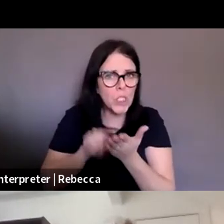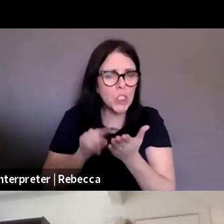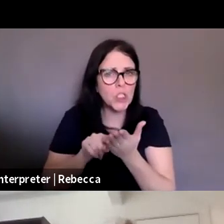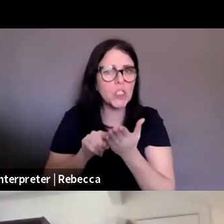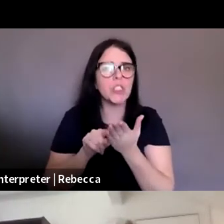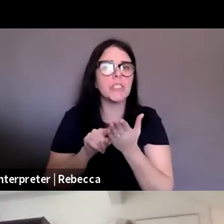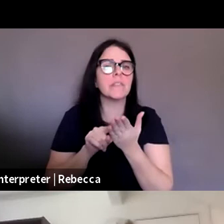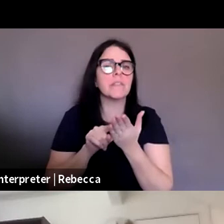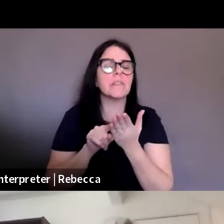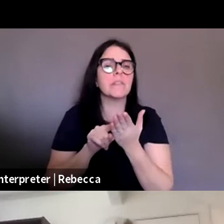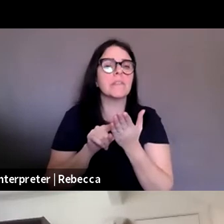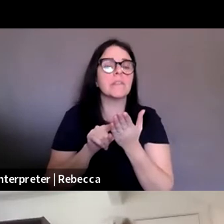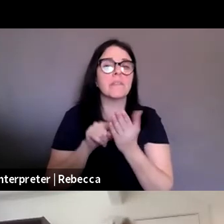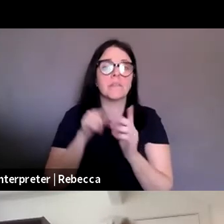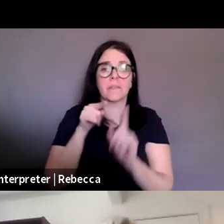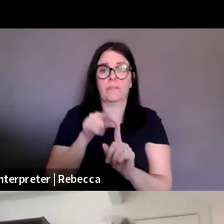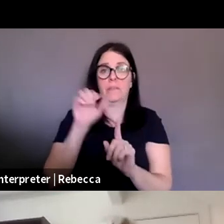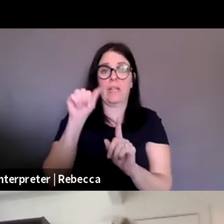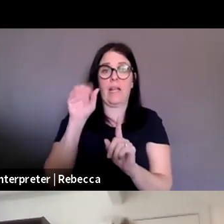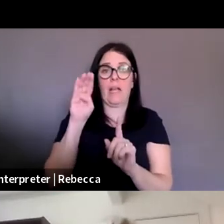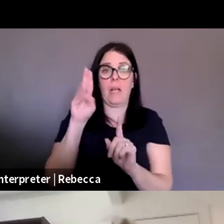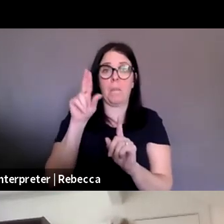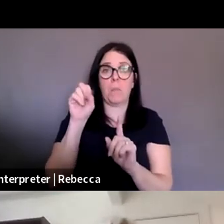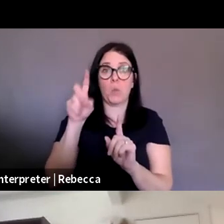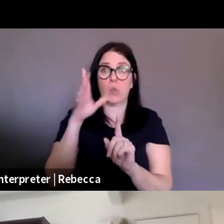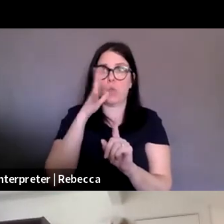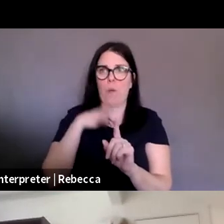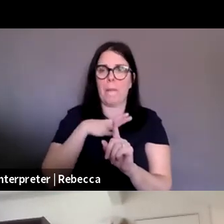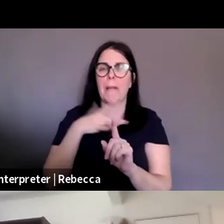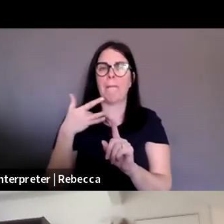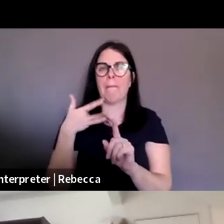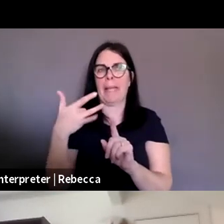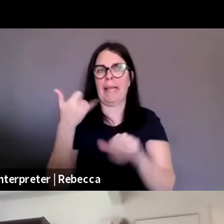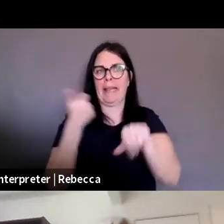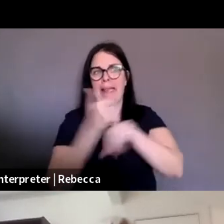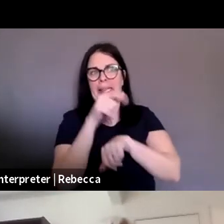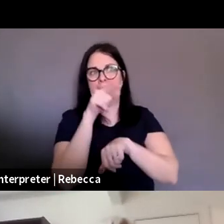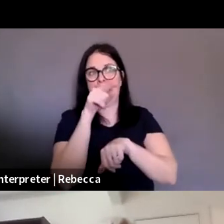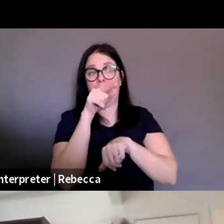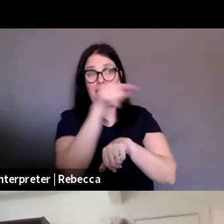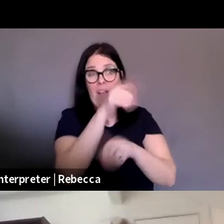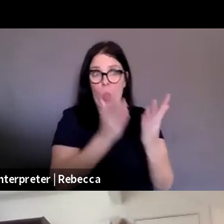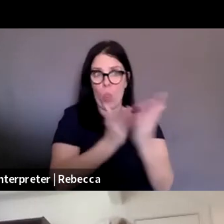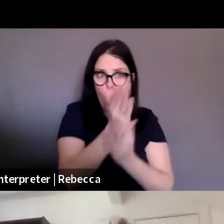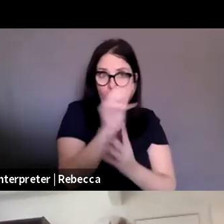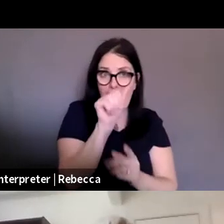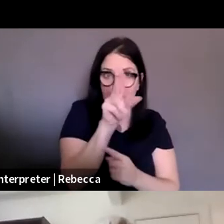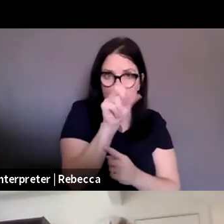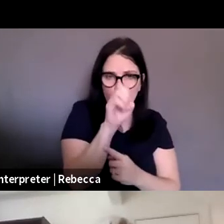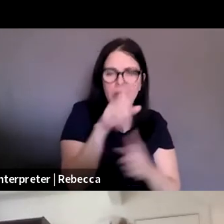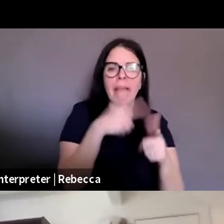get labeled as alienating parents. But what are your, from your review, particularly in Quebec, but other Ontario as